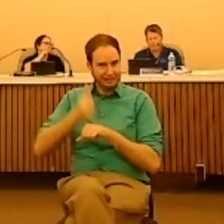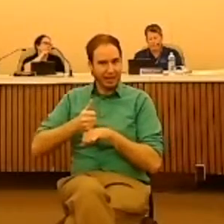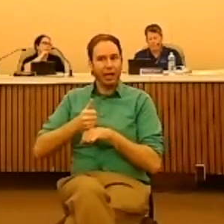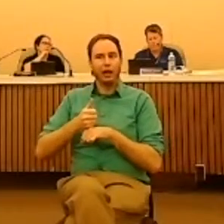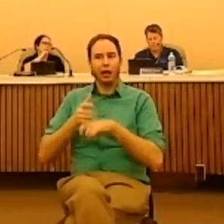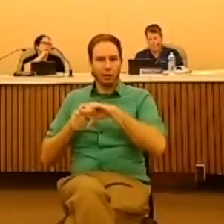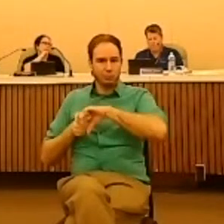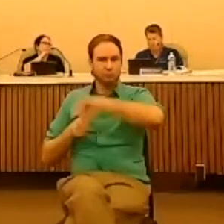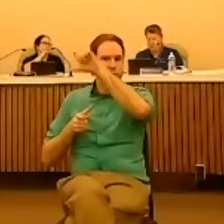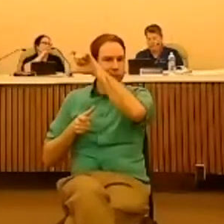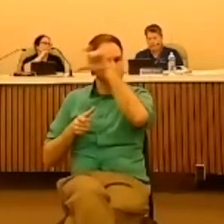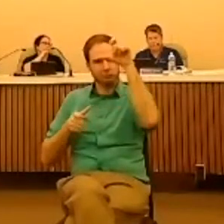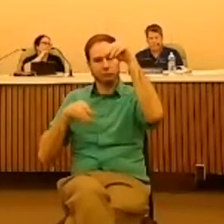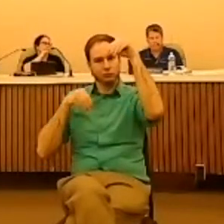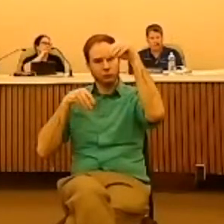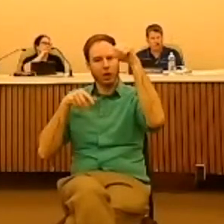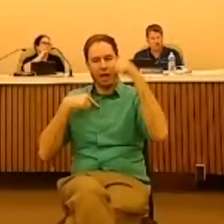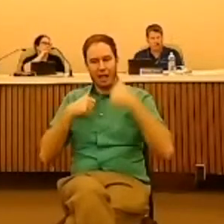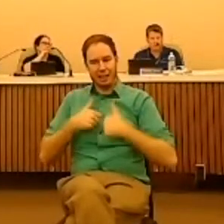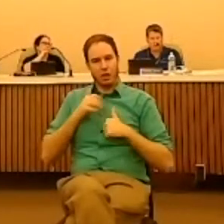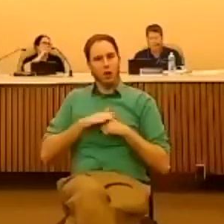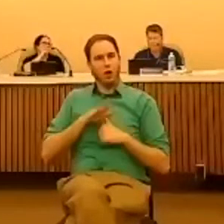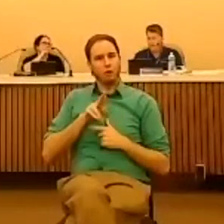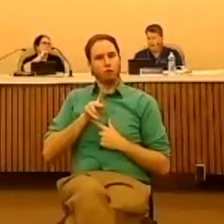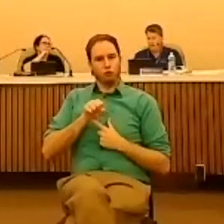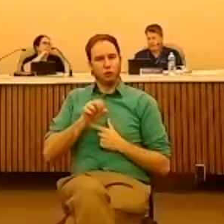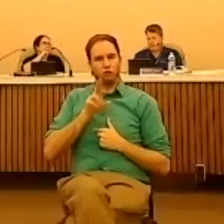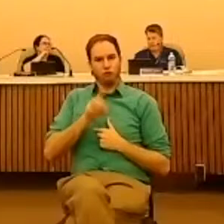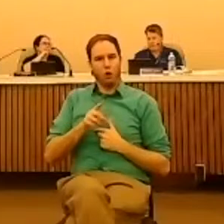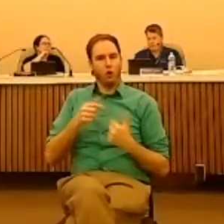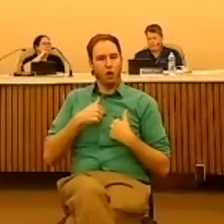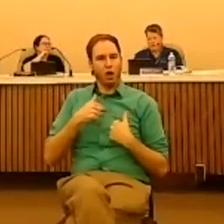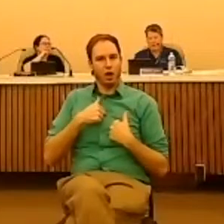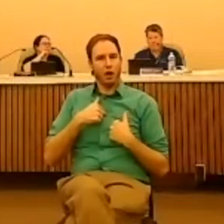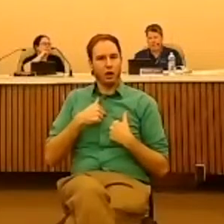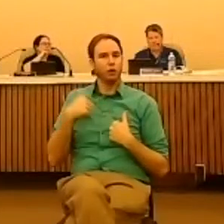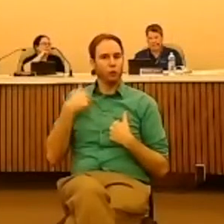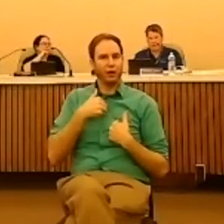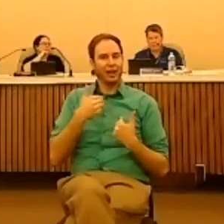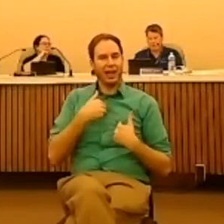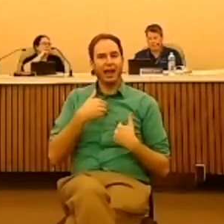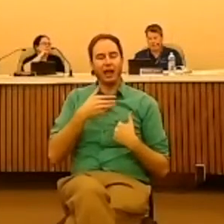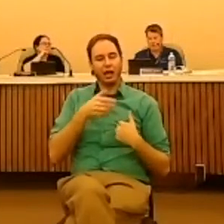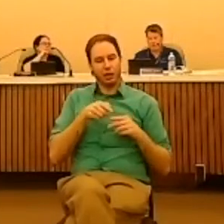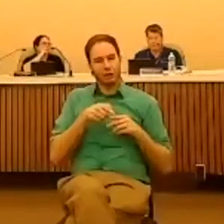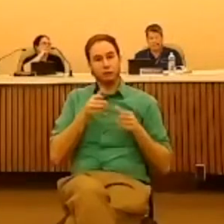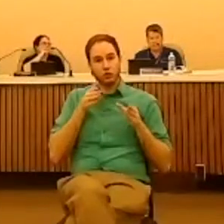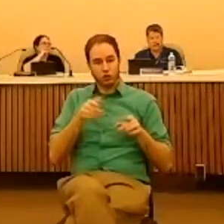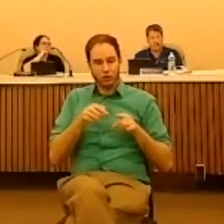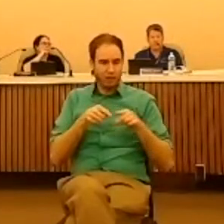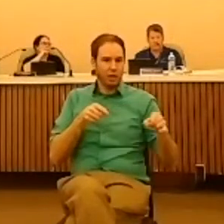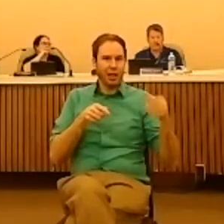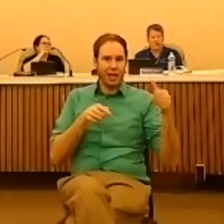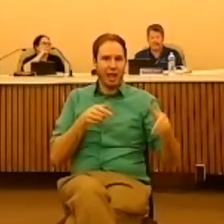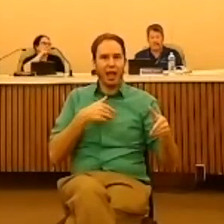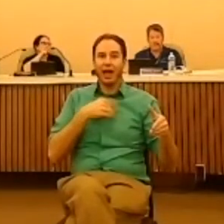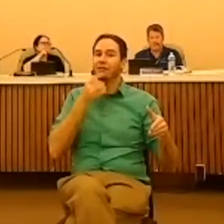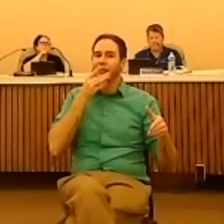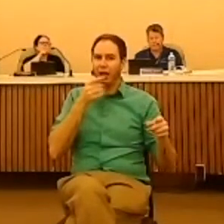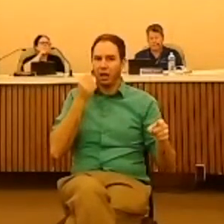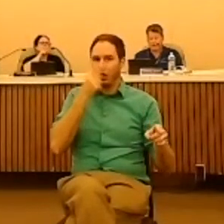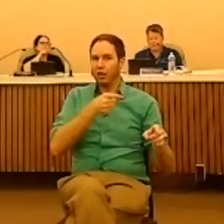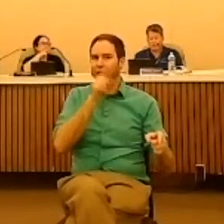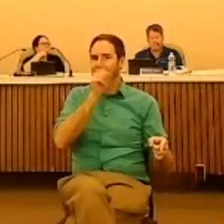again, as I mentioned, I live on Brooks Road, right? We have a light at the end of our street. There's less traffic